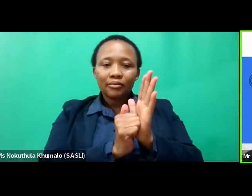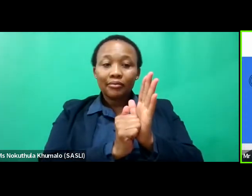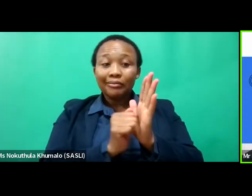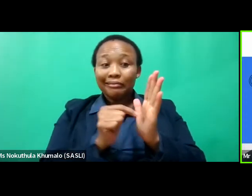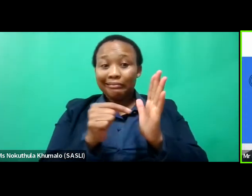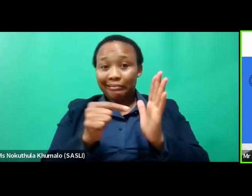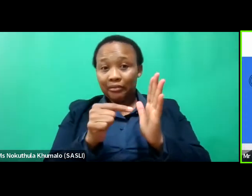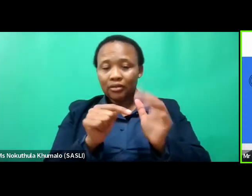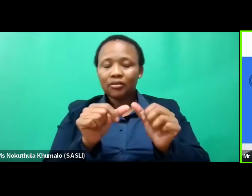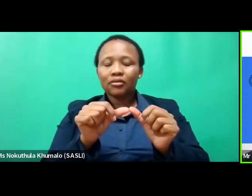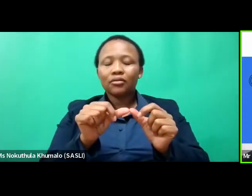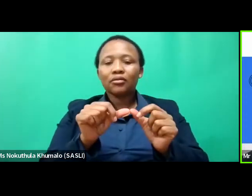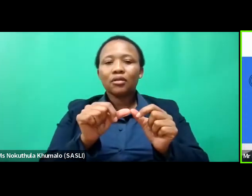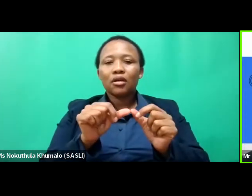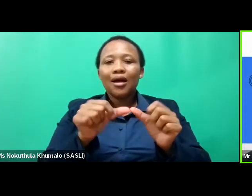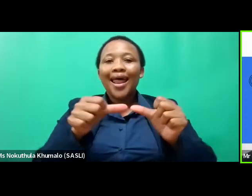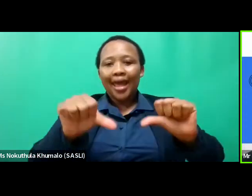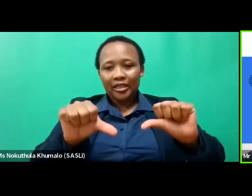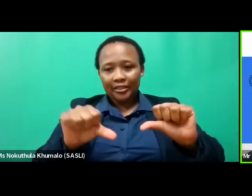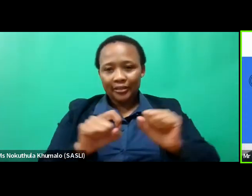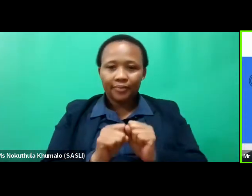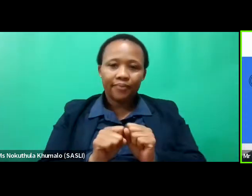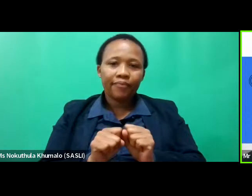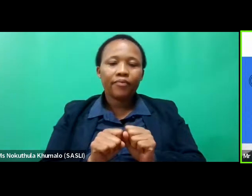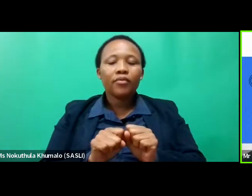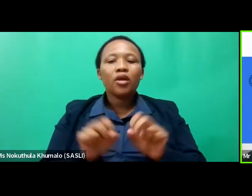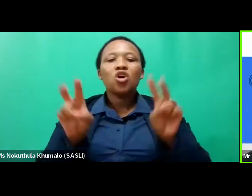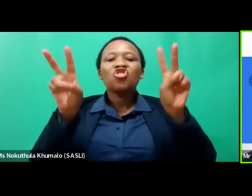The topic of our panel discussion is